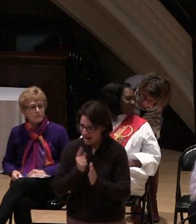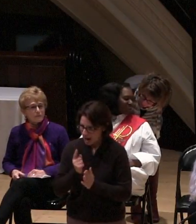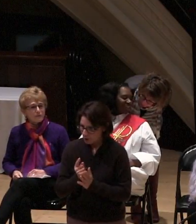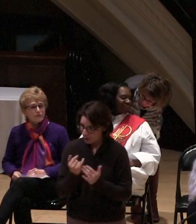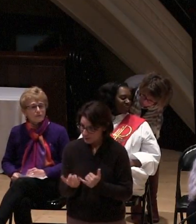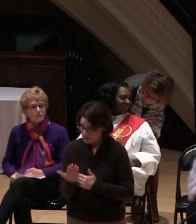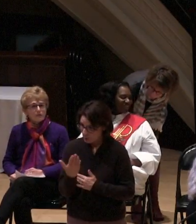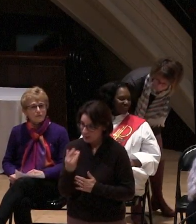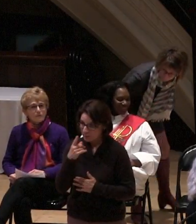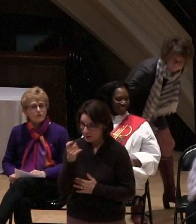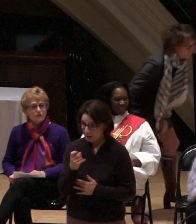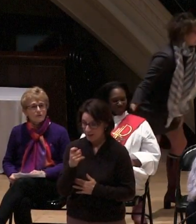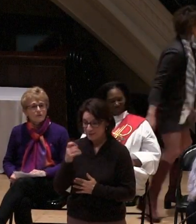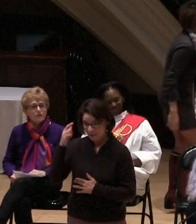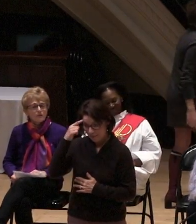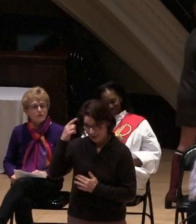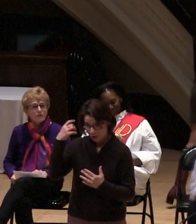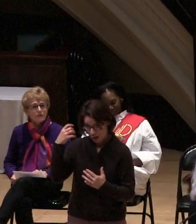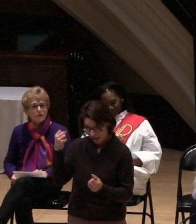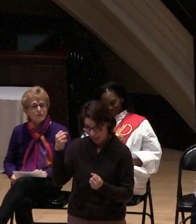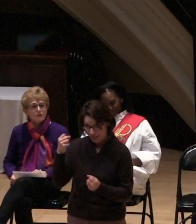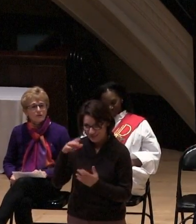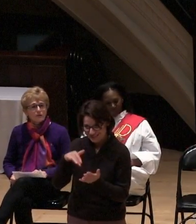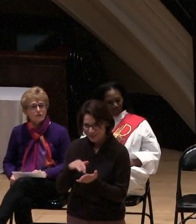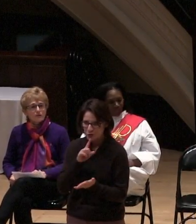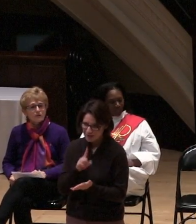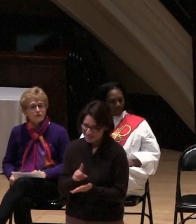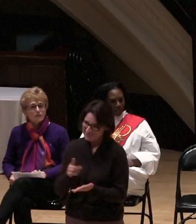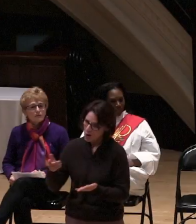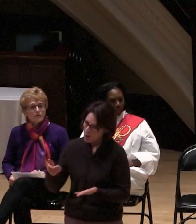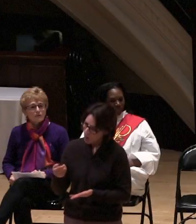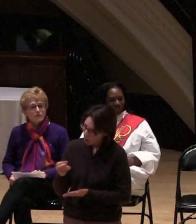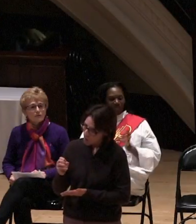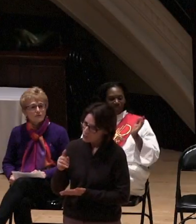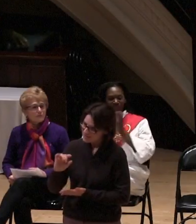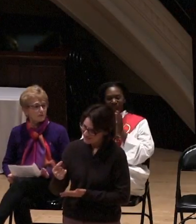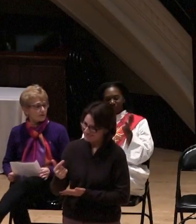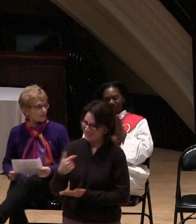Health Center is hosting, and we'd love to see you. Thank you.